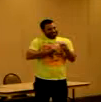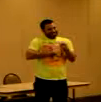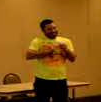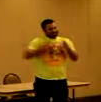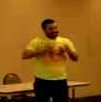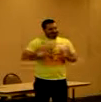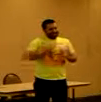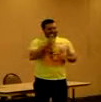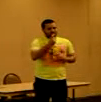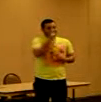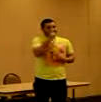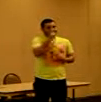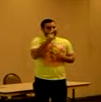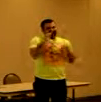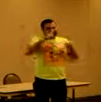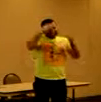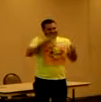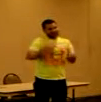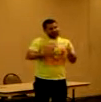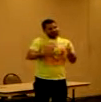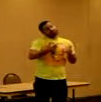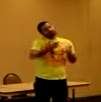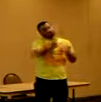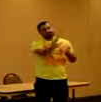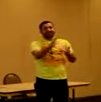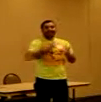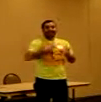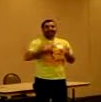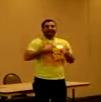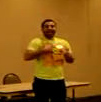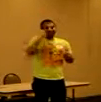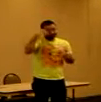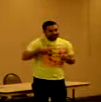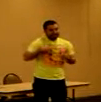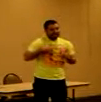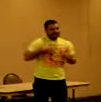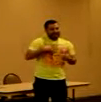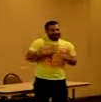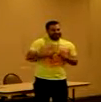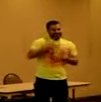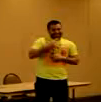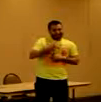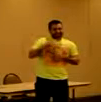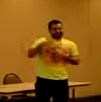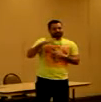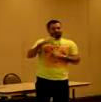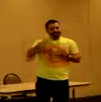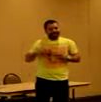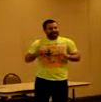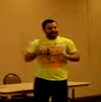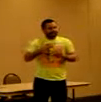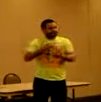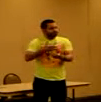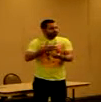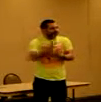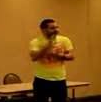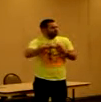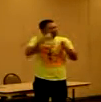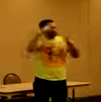follow, and basically the clients are the one. Well, for me, I like to say the clients